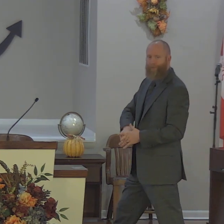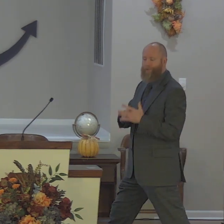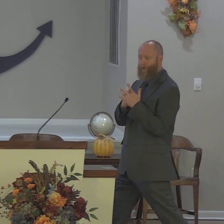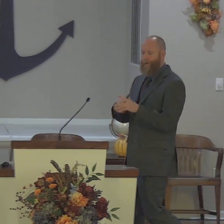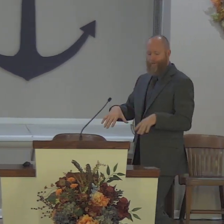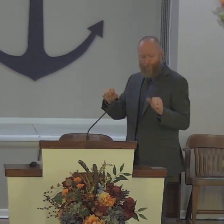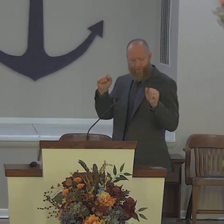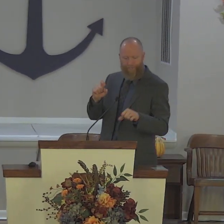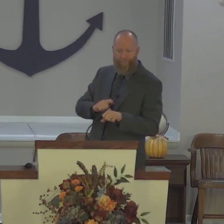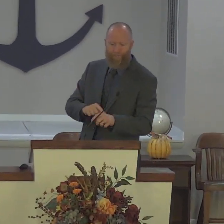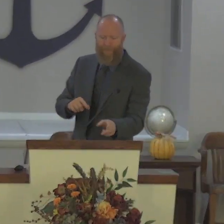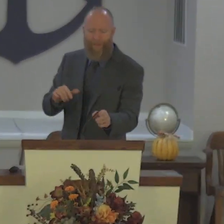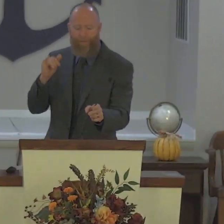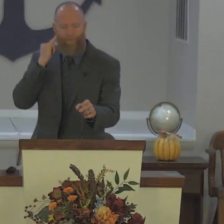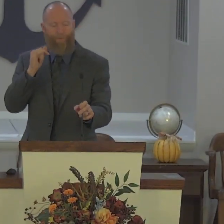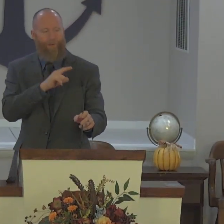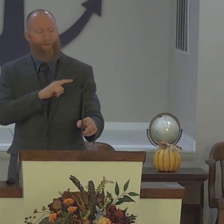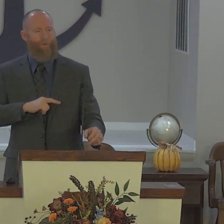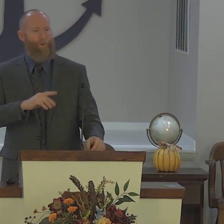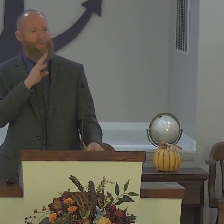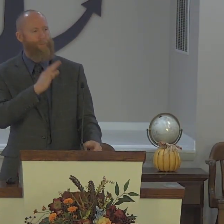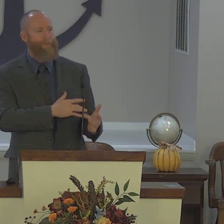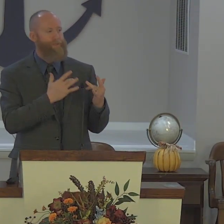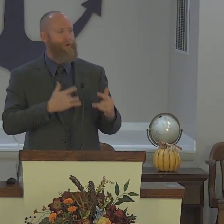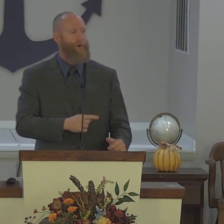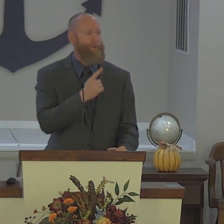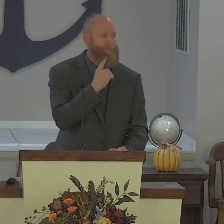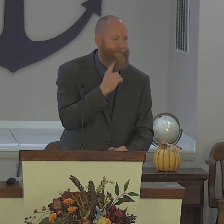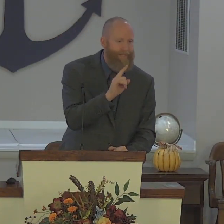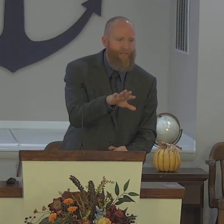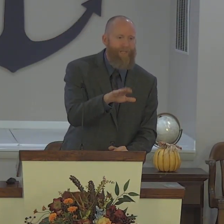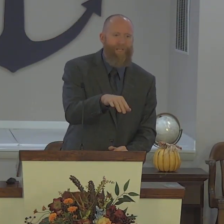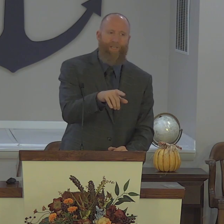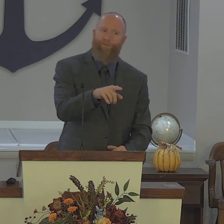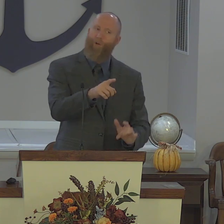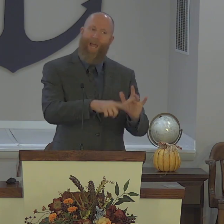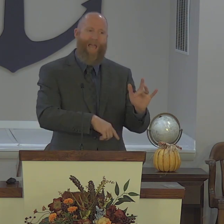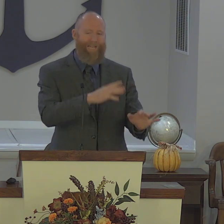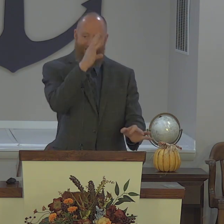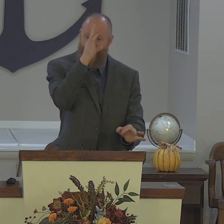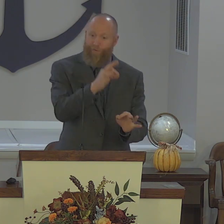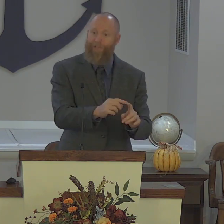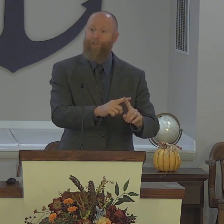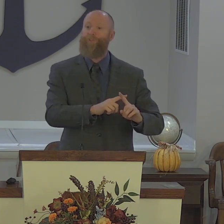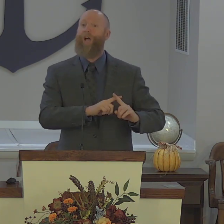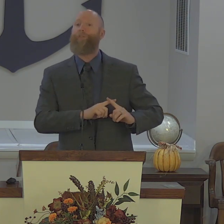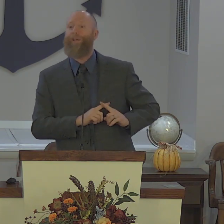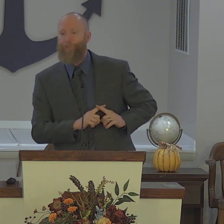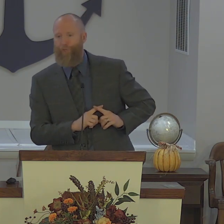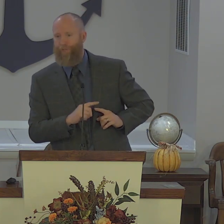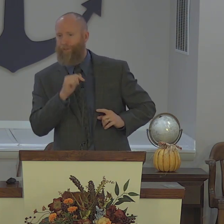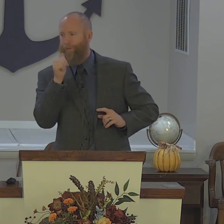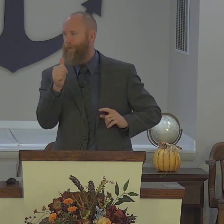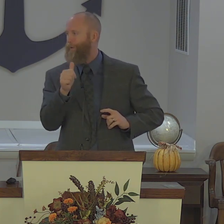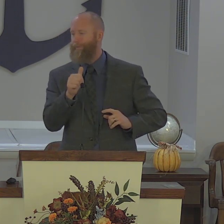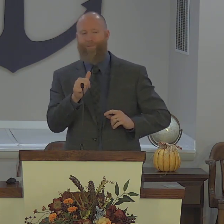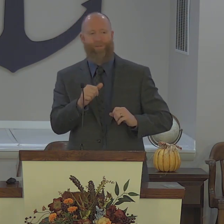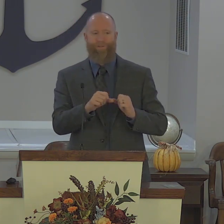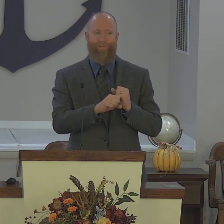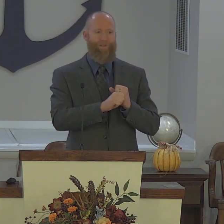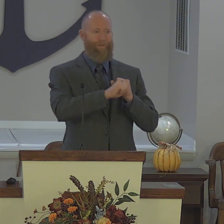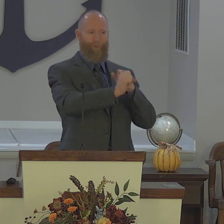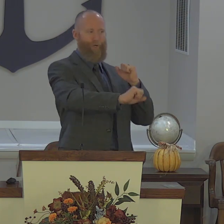Music's going to start. Let's go ahead and take some time. If the Lord speaks to your heart, let's say, if you're lacking that faith of salvation,